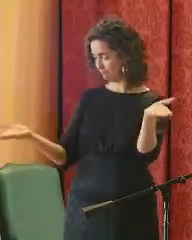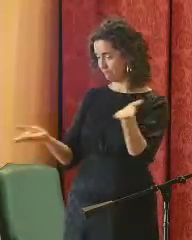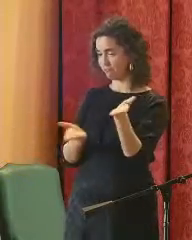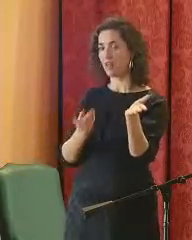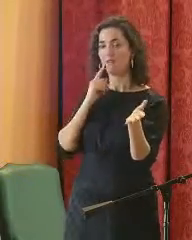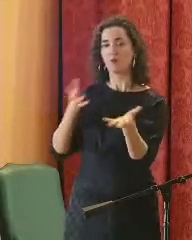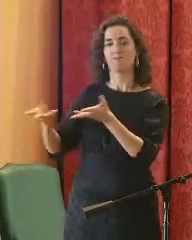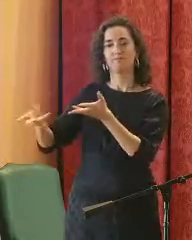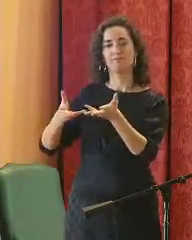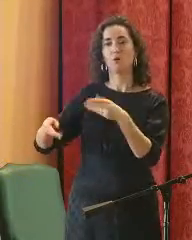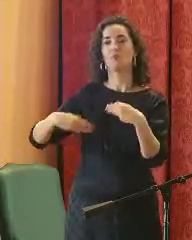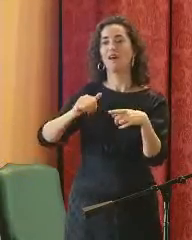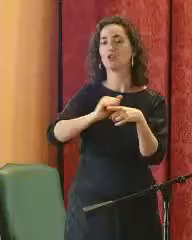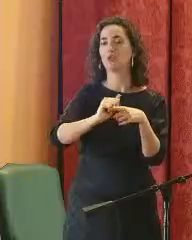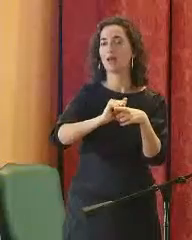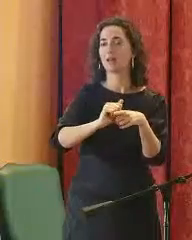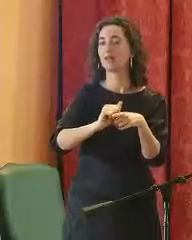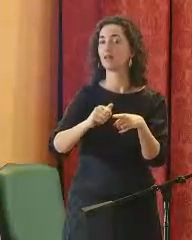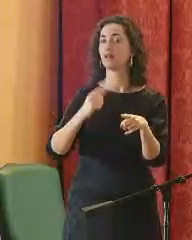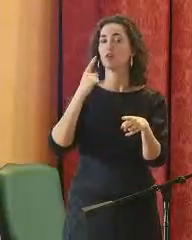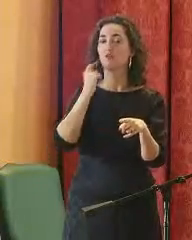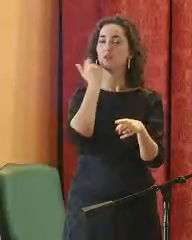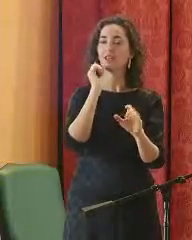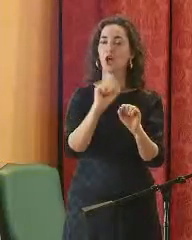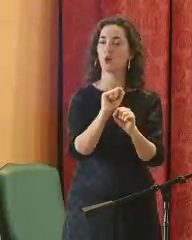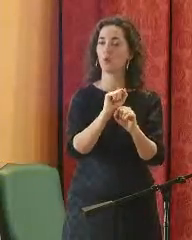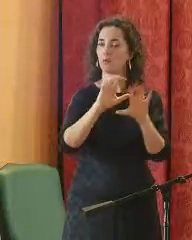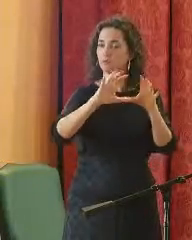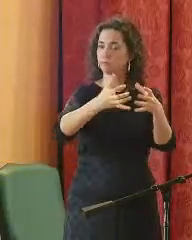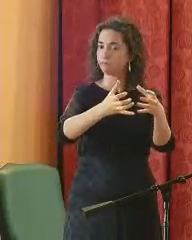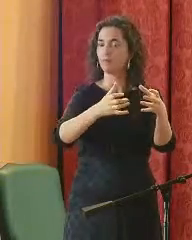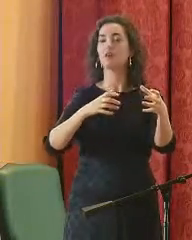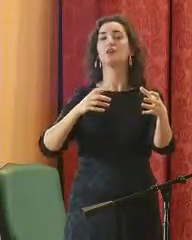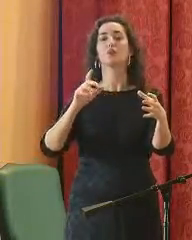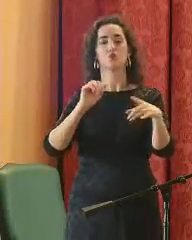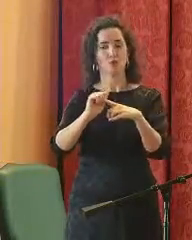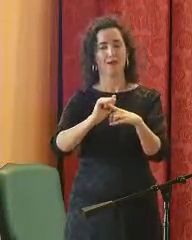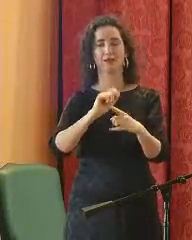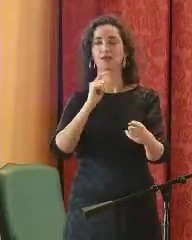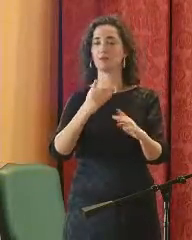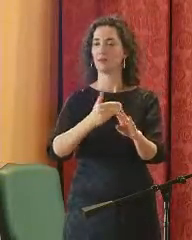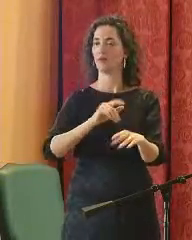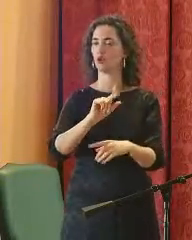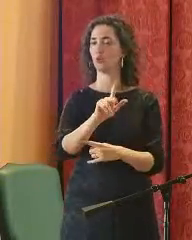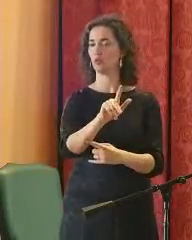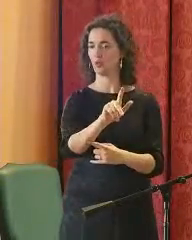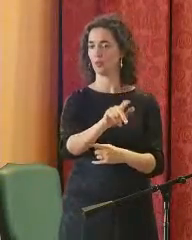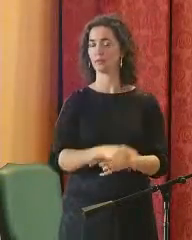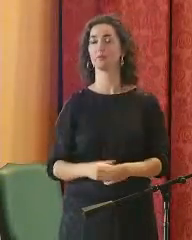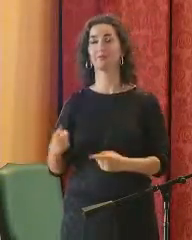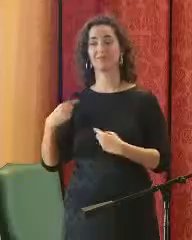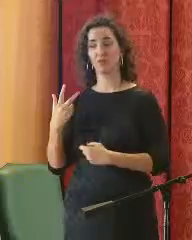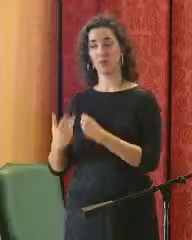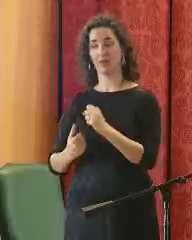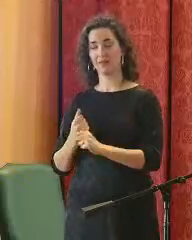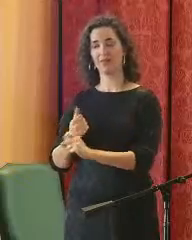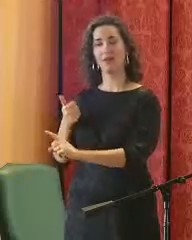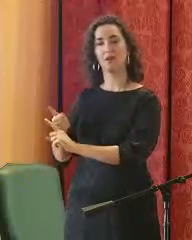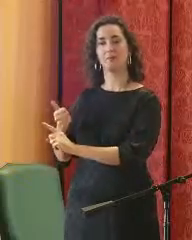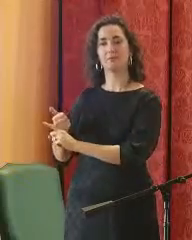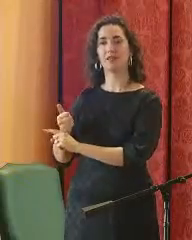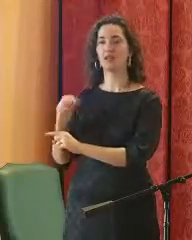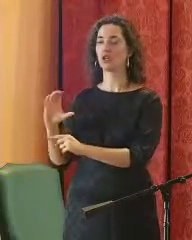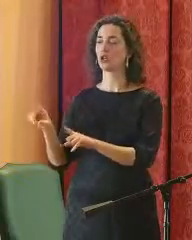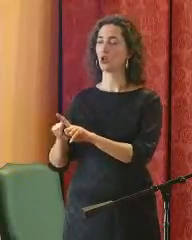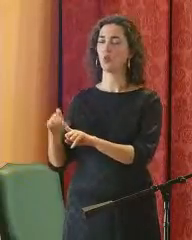dental workforce by 2023. Over the past 3 years, Kathy served as co-chair and chair of the Dental Task